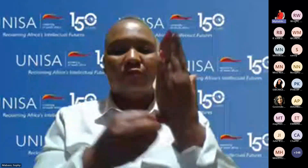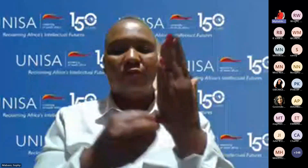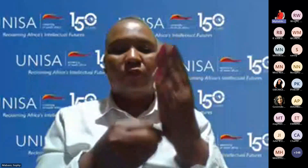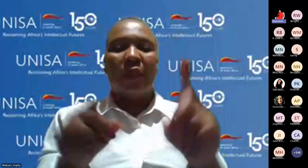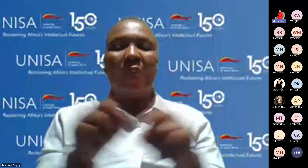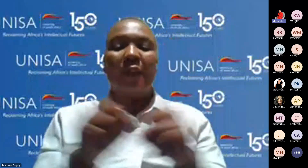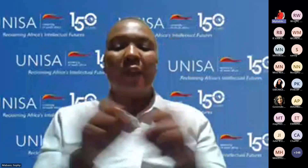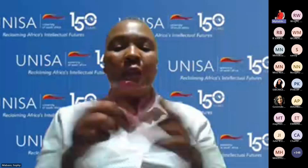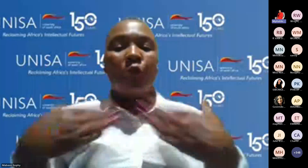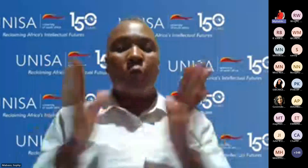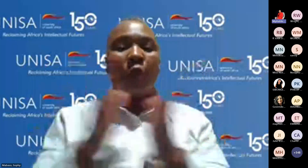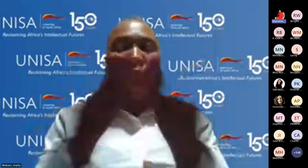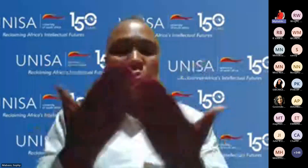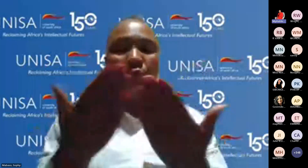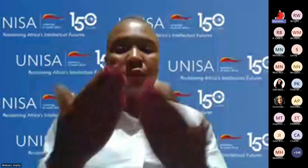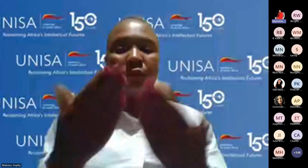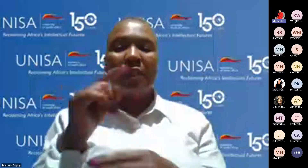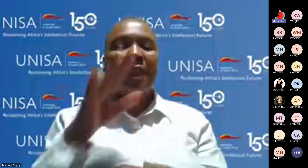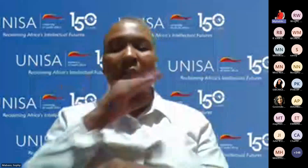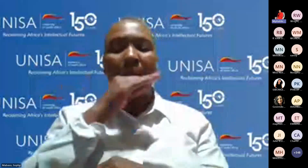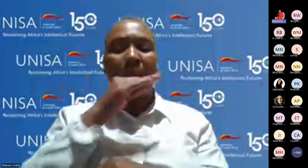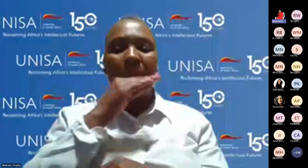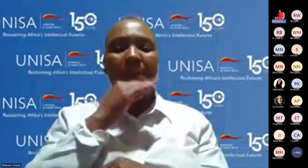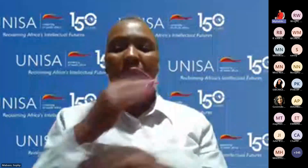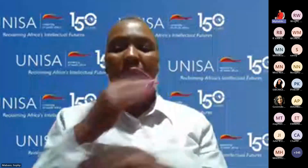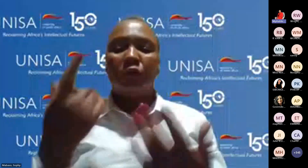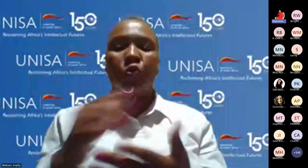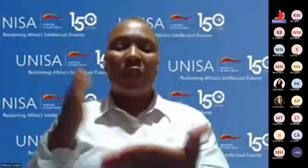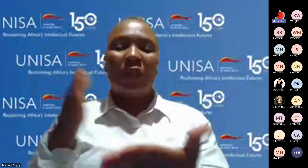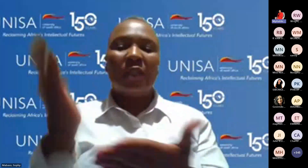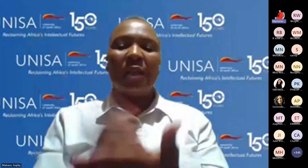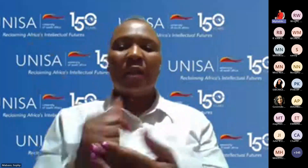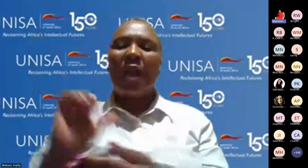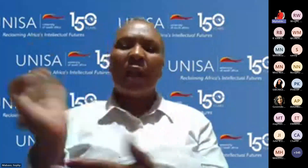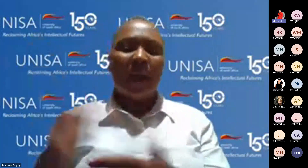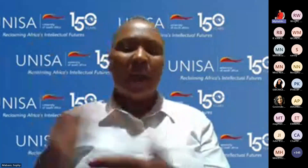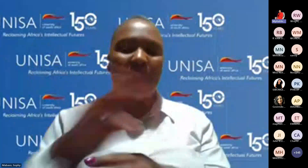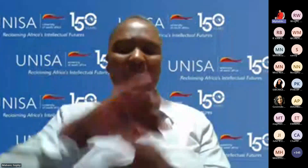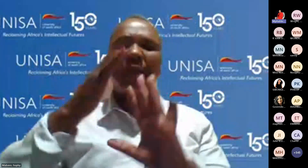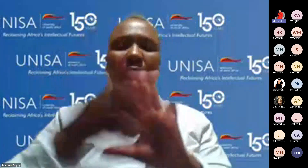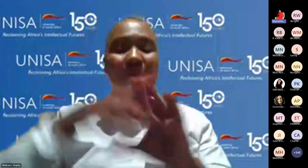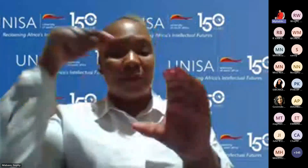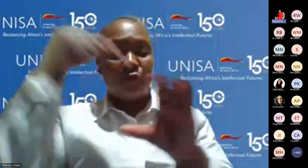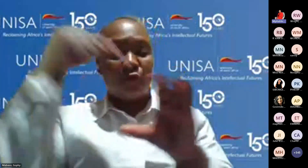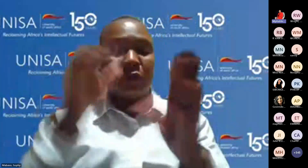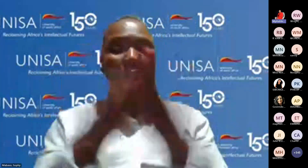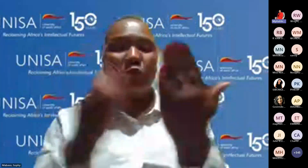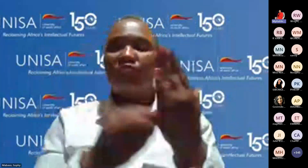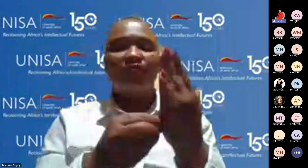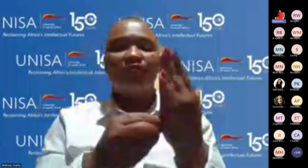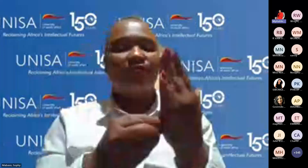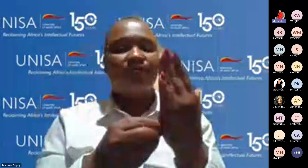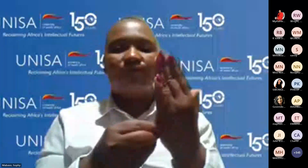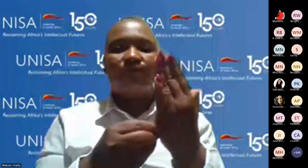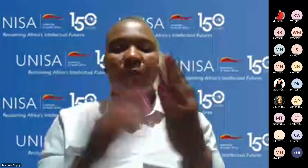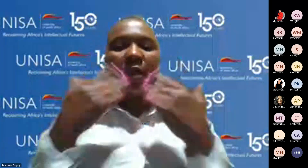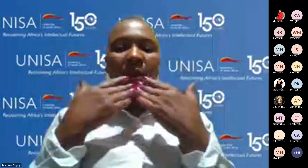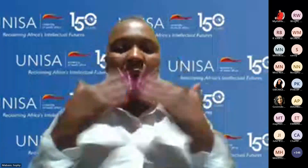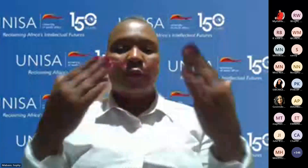called open book, it doesn't mean you will take word for word from the textbook. Thank you.